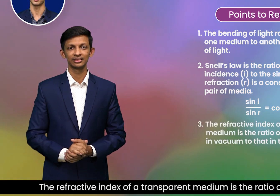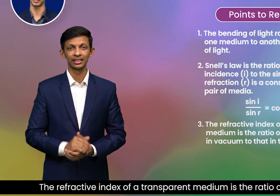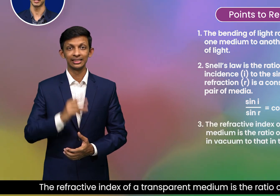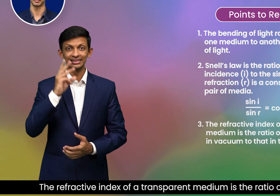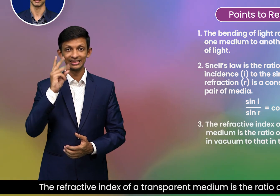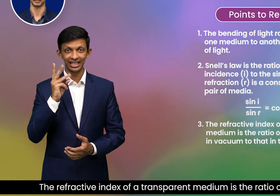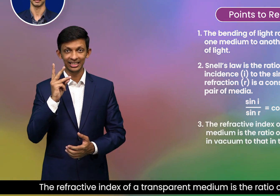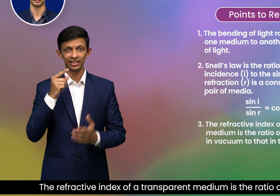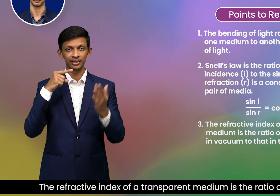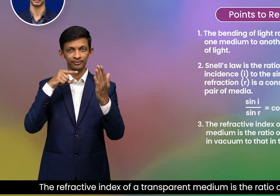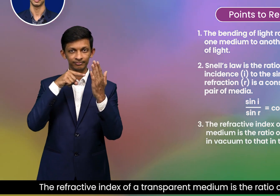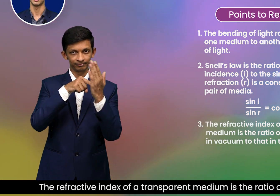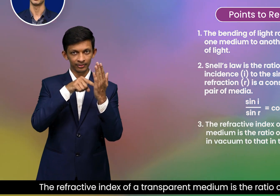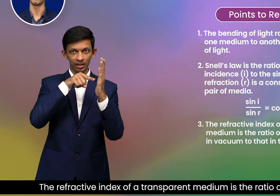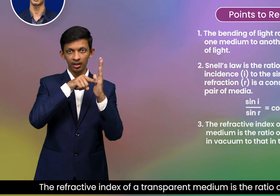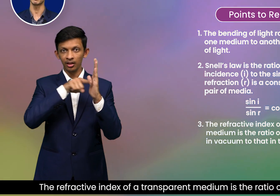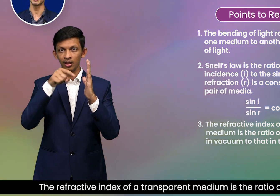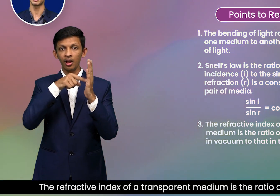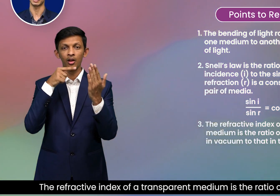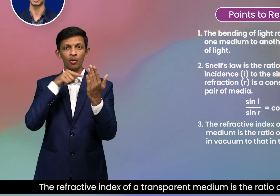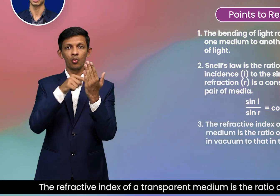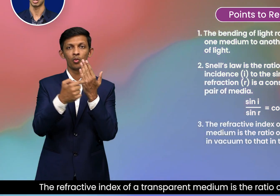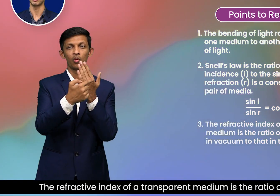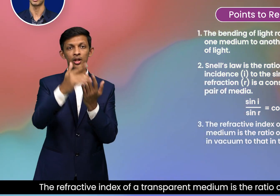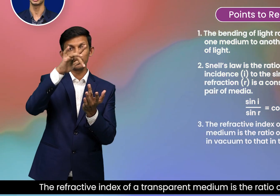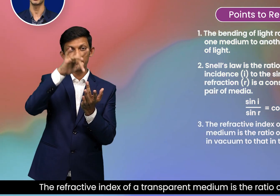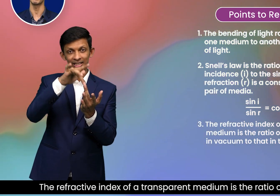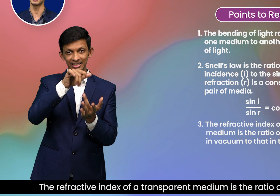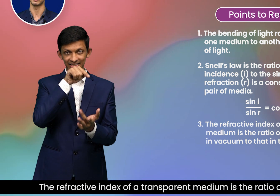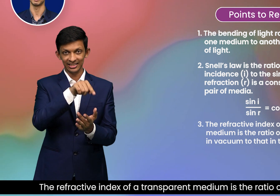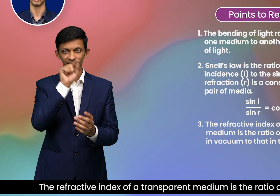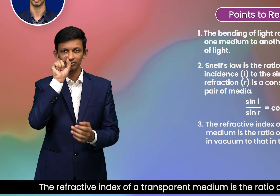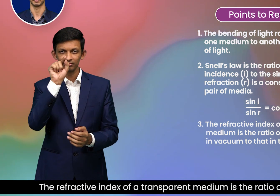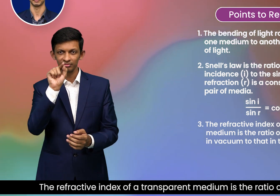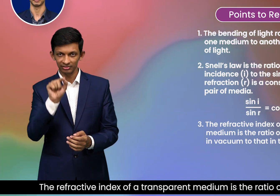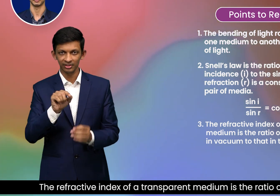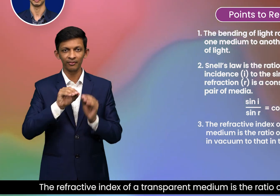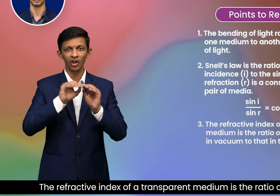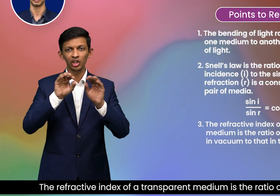Point number 3, the refractive index of a transparent medium